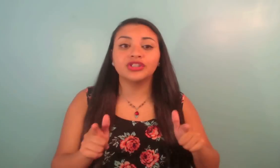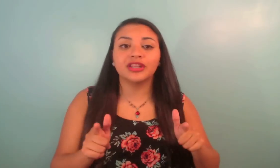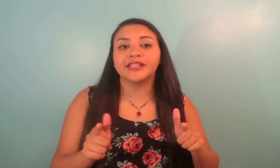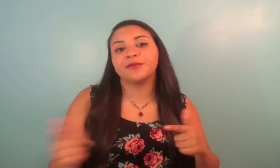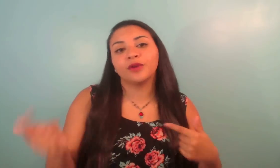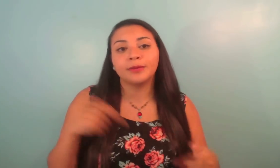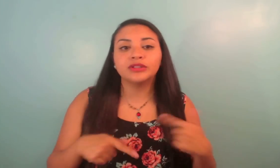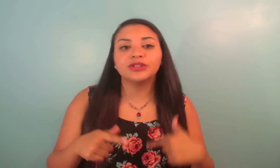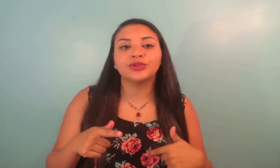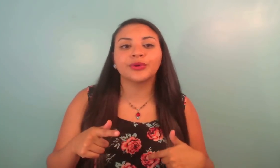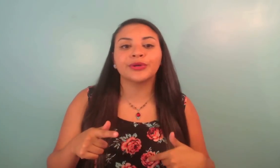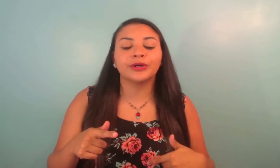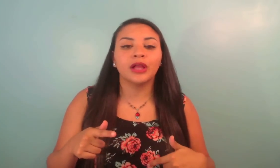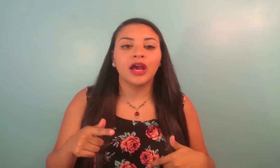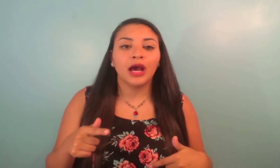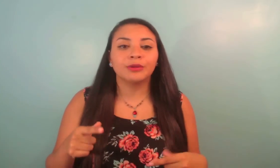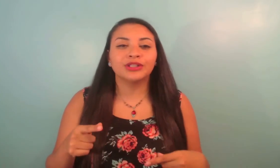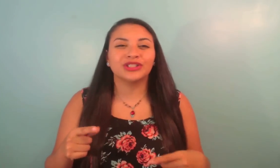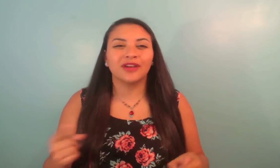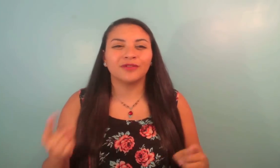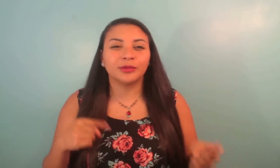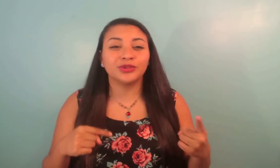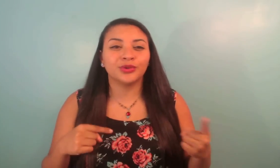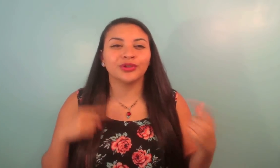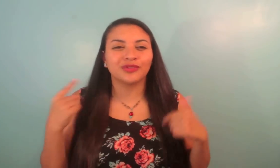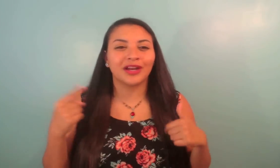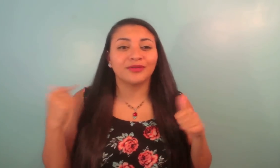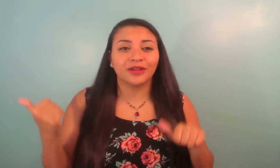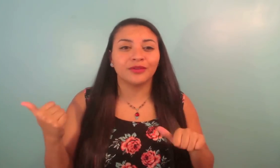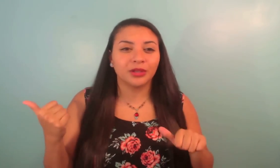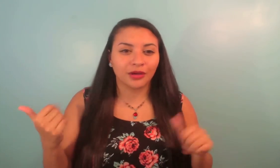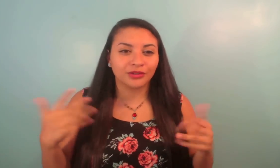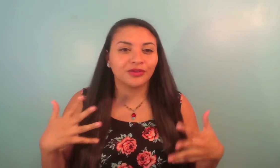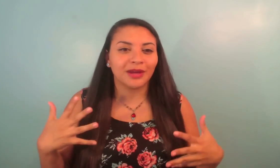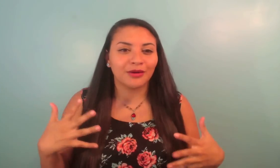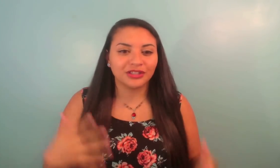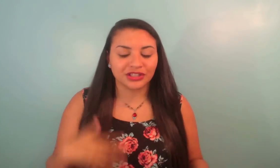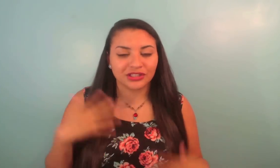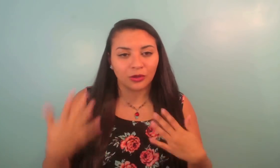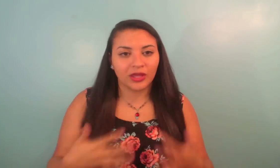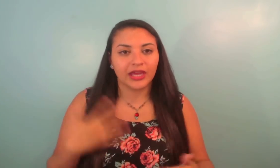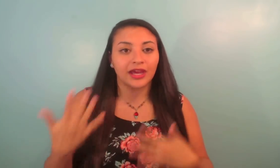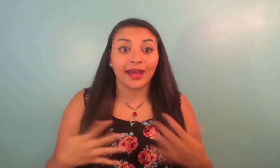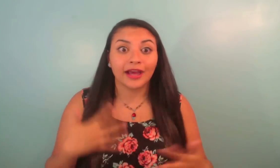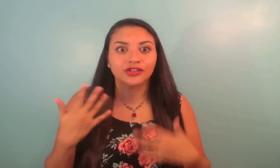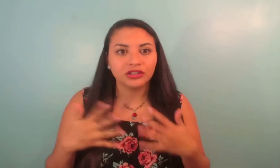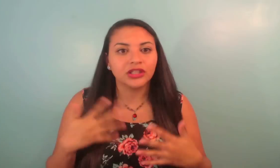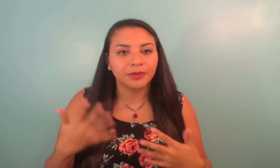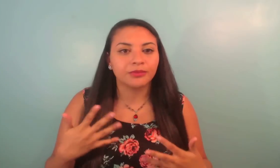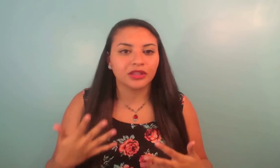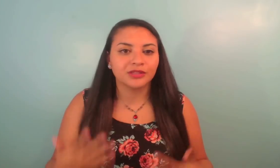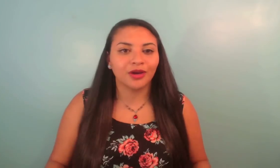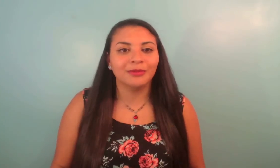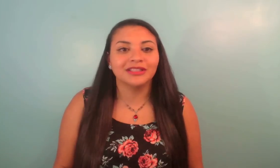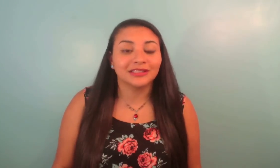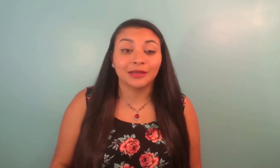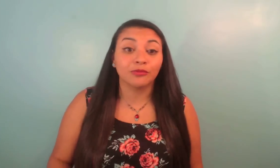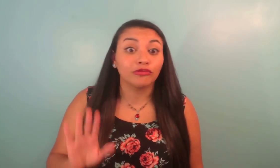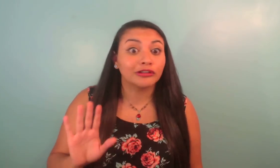300 likes before I post the tutorial. I'm gonna start filming tutorials right after I film the covers from now on, just so like I actually keep up with this promise, because I'm really